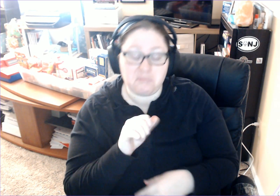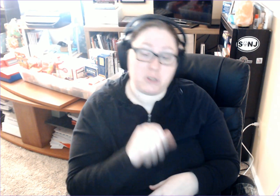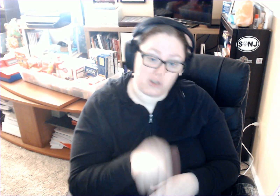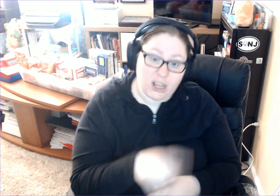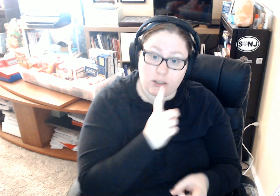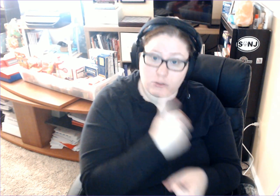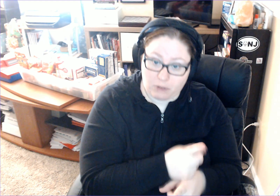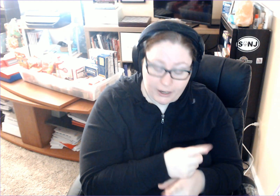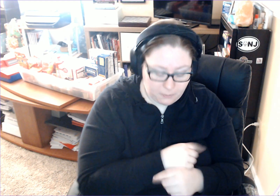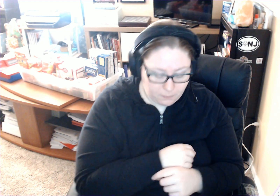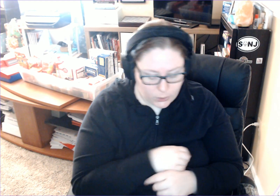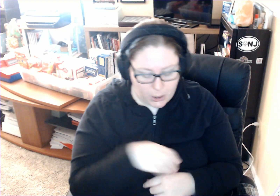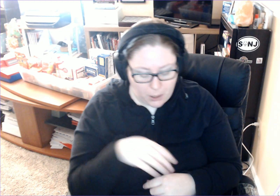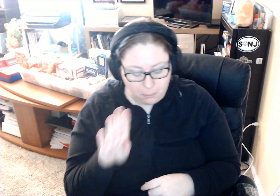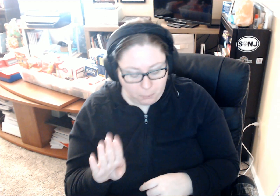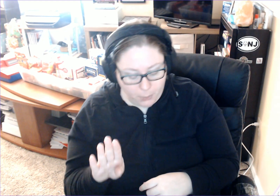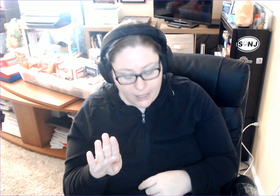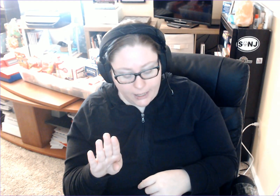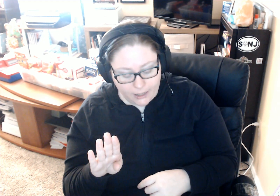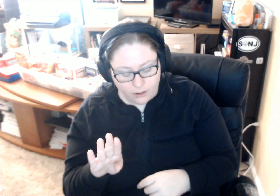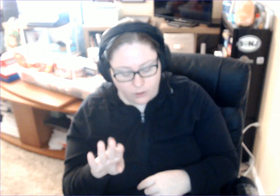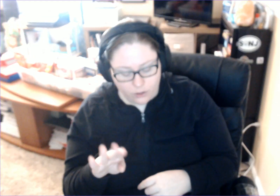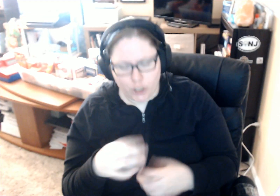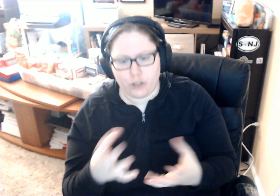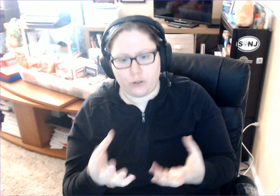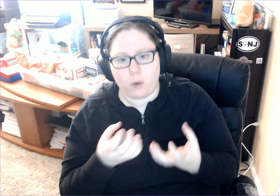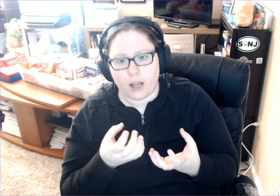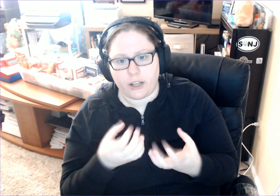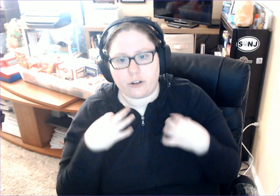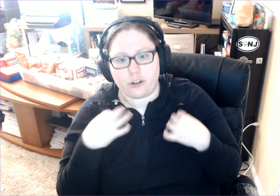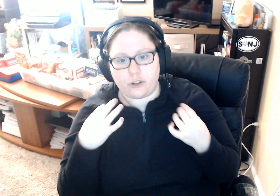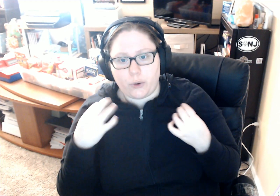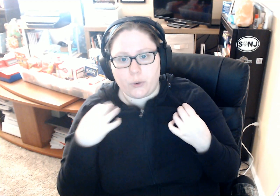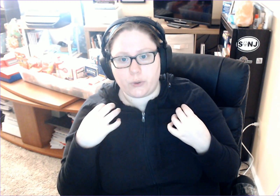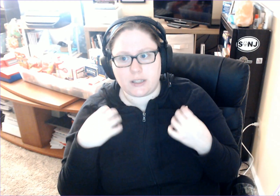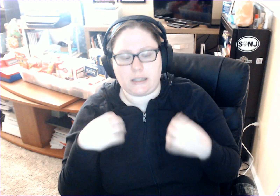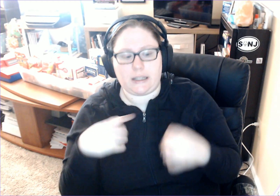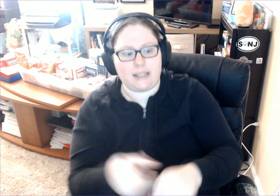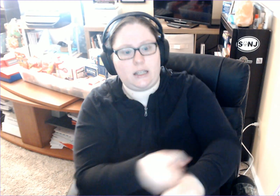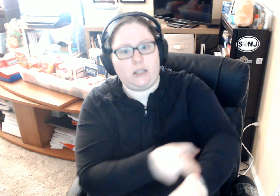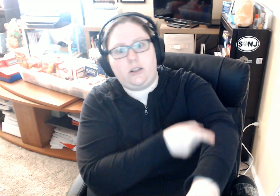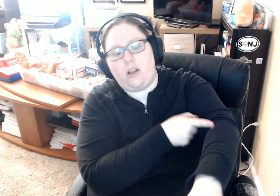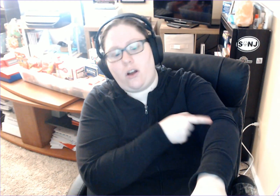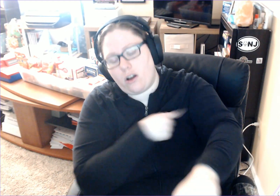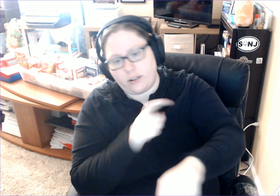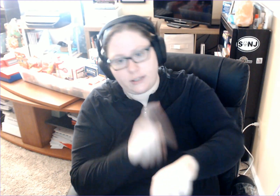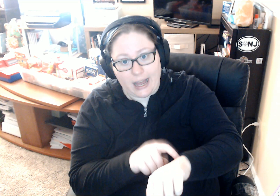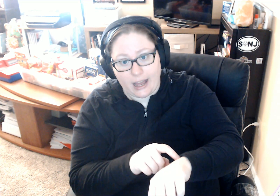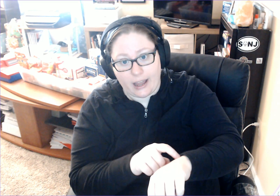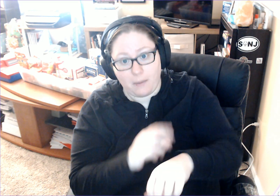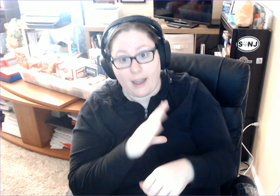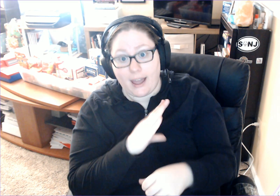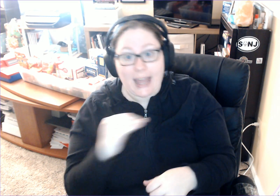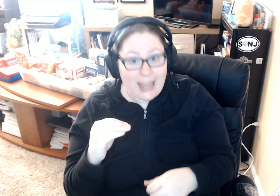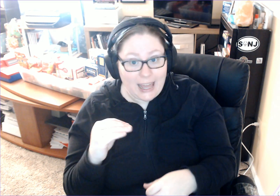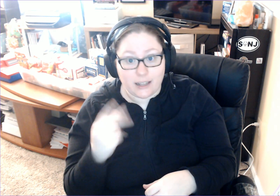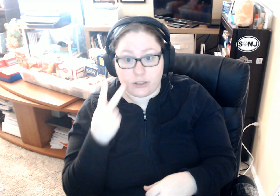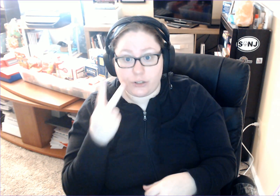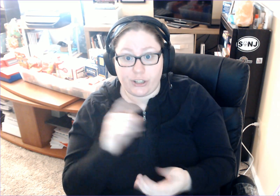that's right. B, you want your clothes to last a long time and look